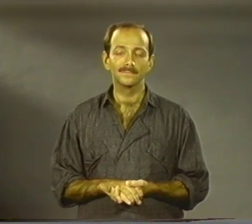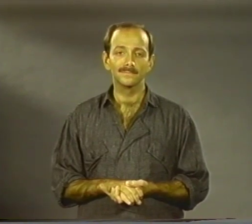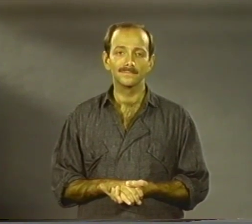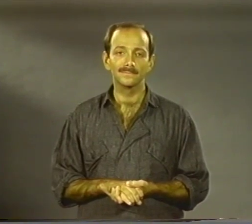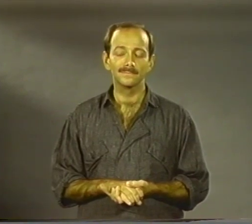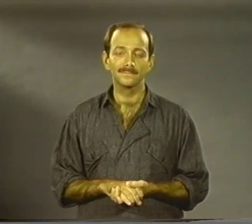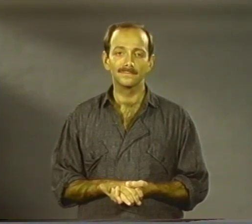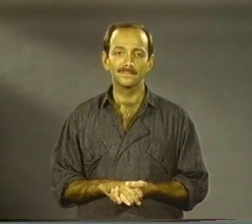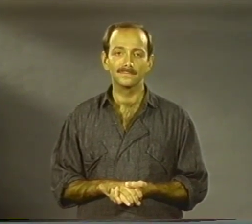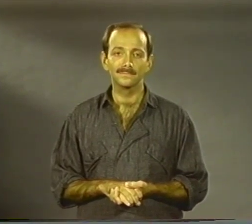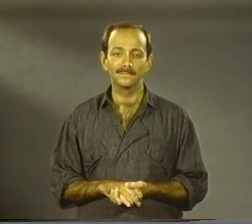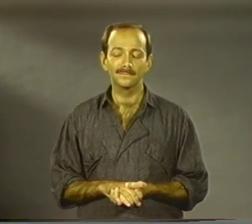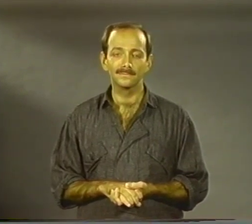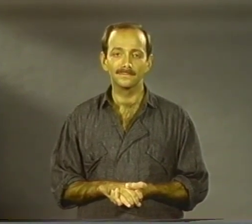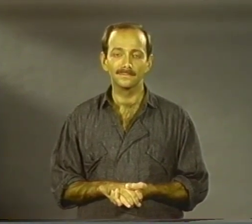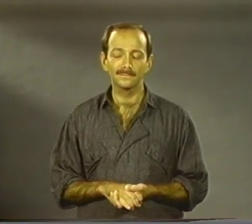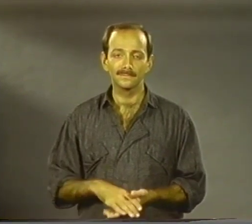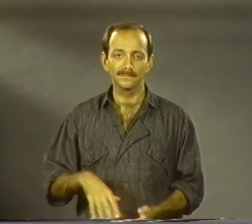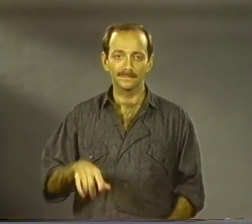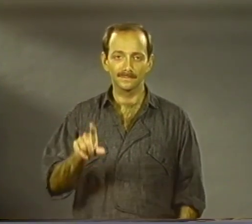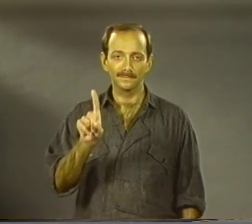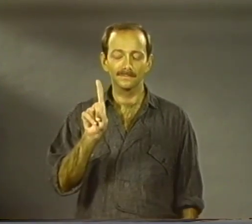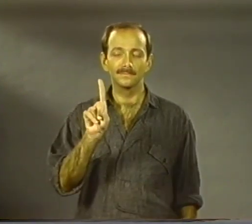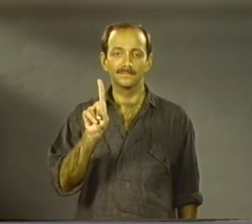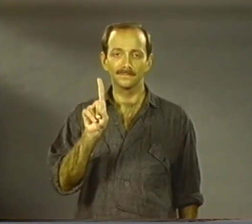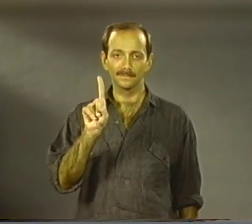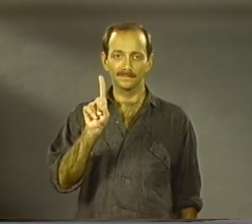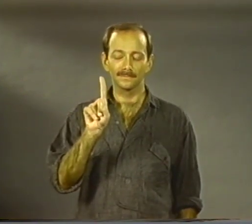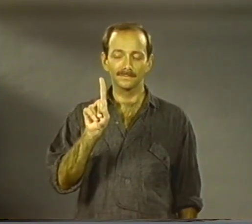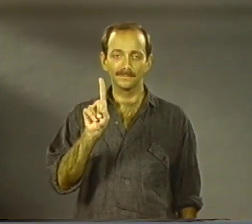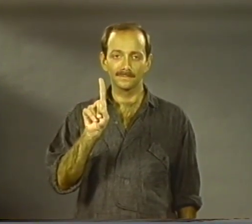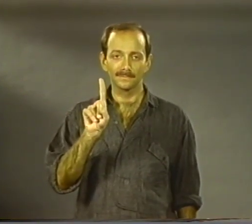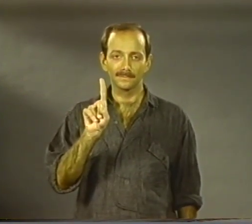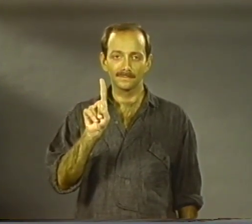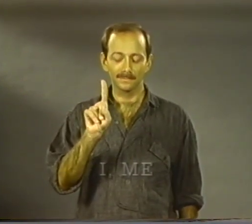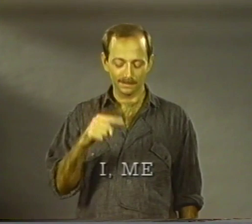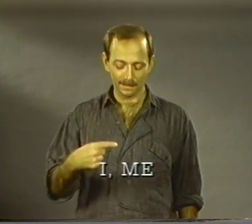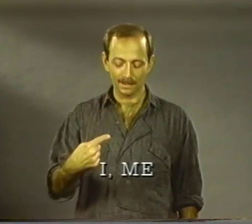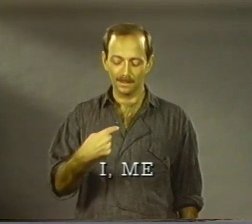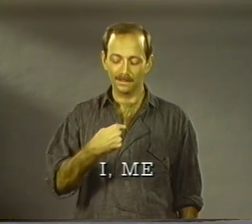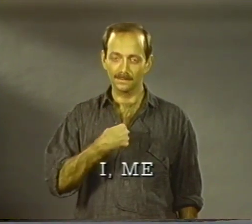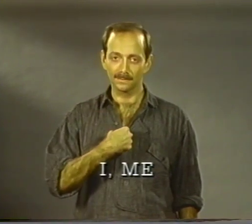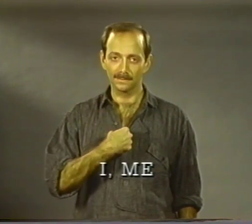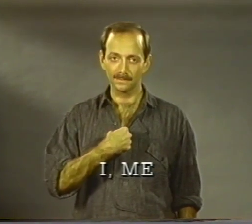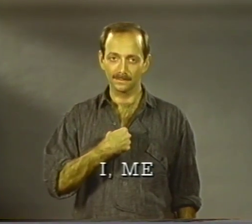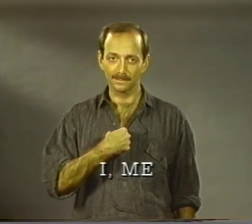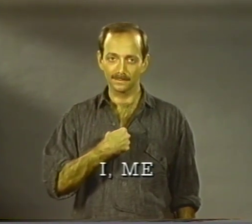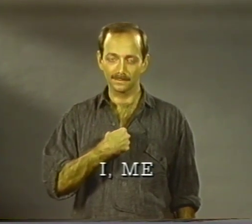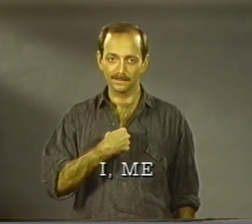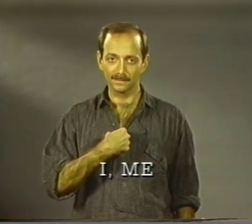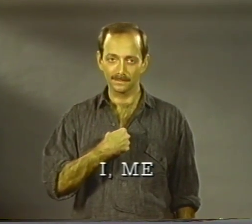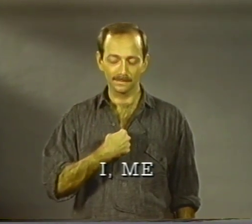first-person pronouns, use your extended index finger to point. I or me. He, she, or